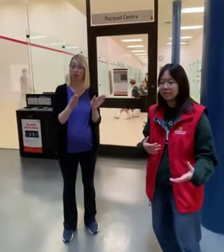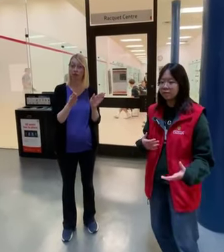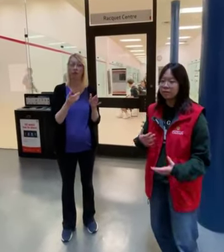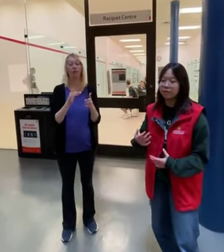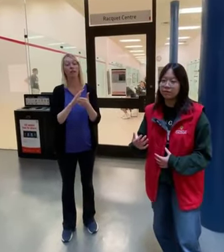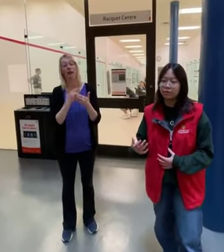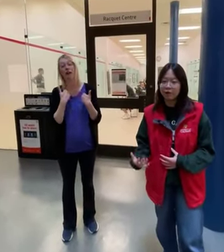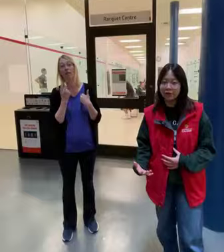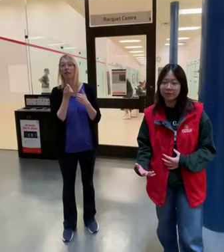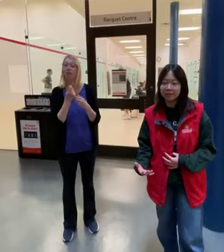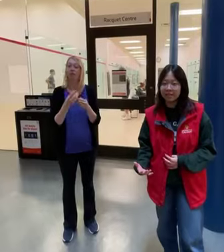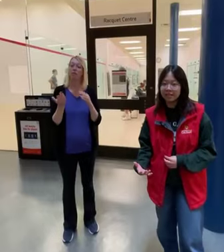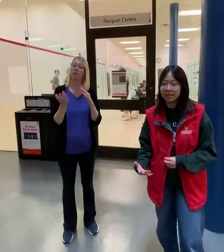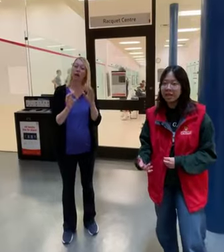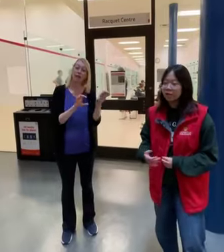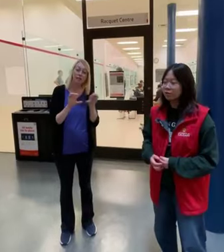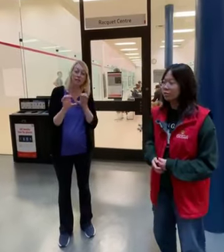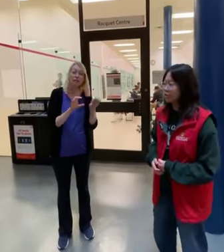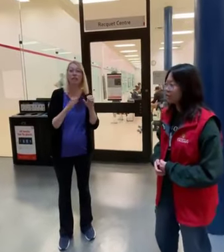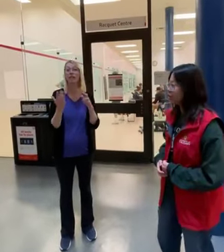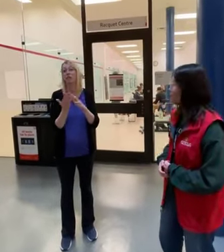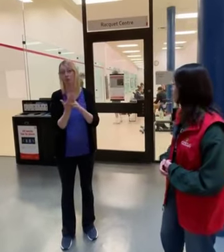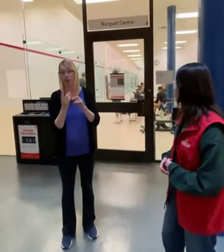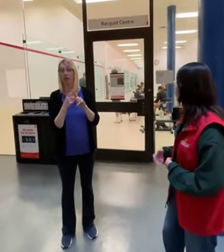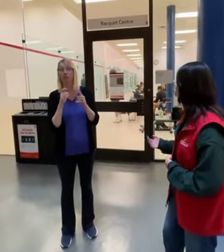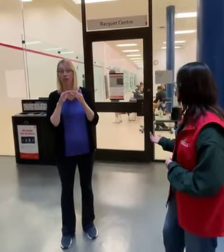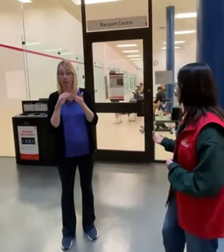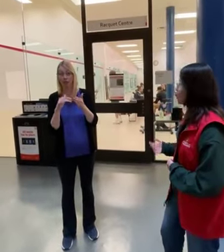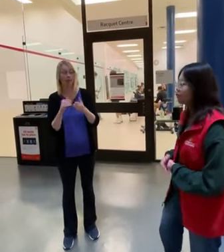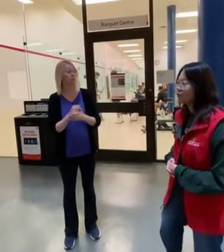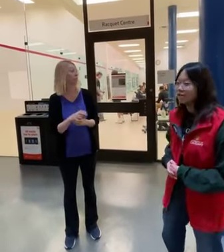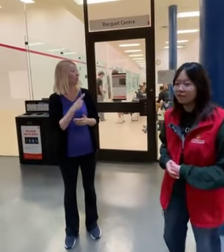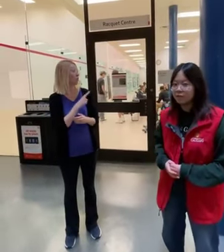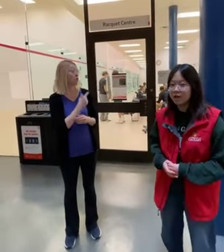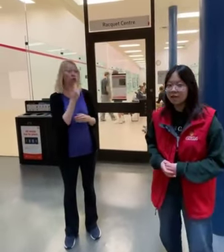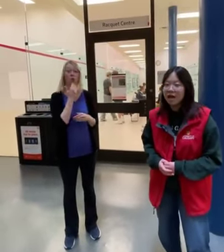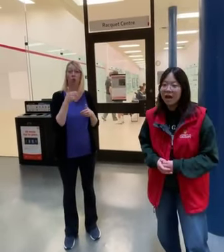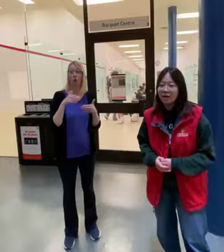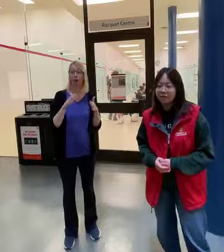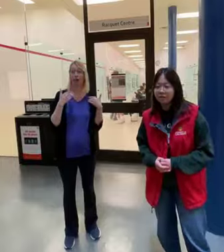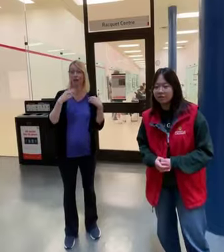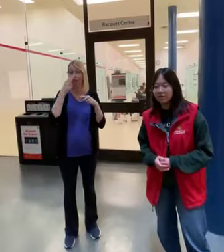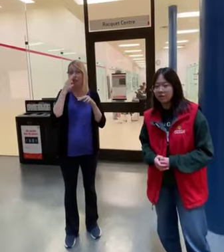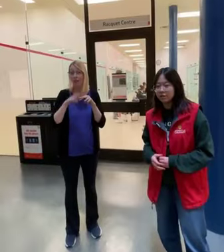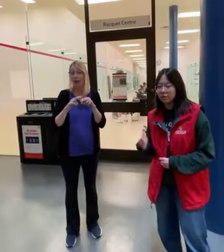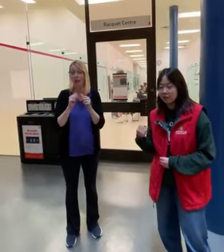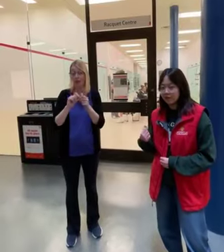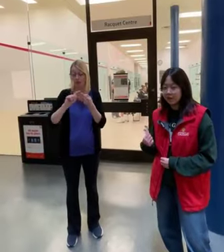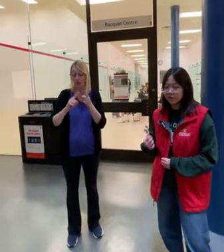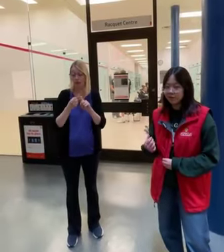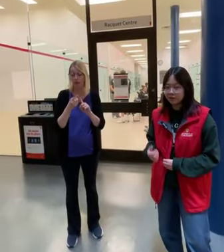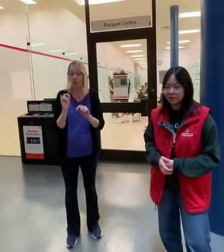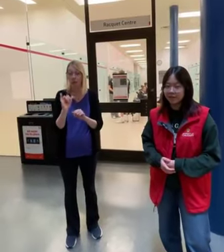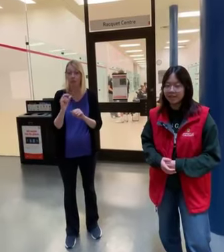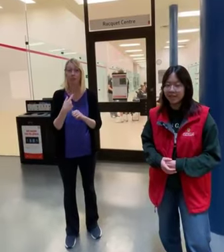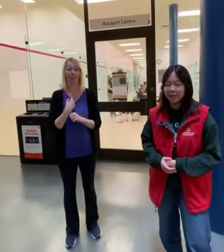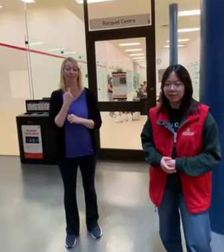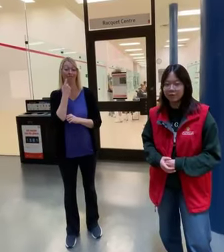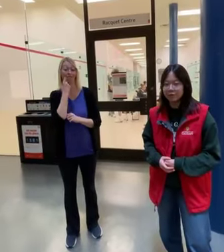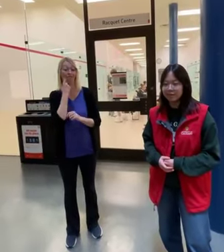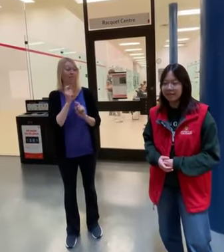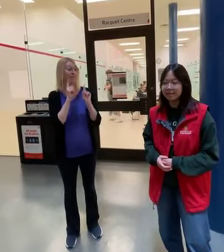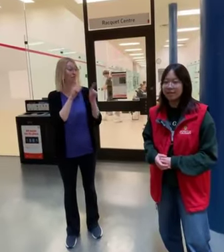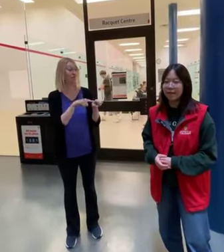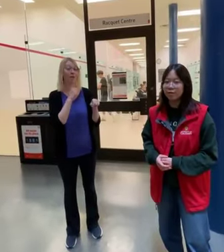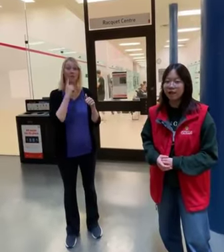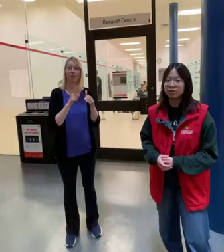of activity as well as a bit of a break from your studies. So it's a really great way to just have some fun with friends as well. I recently got to go to the racket court for the first time